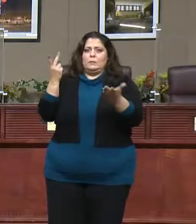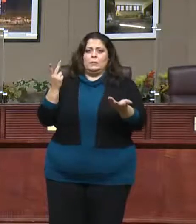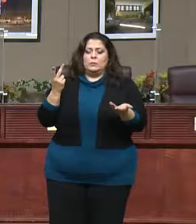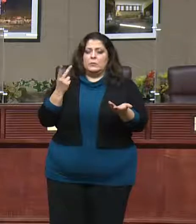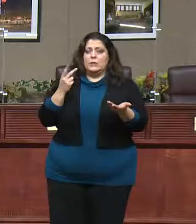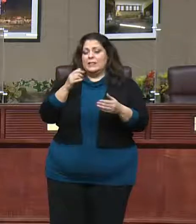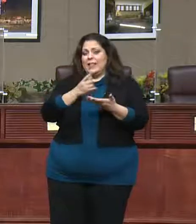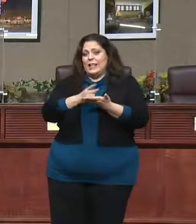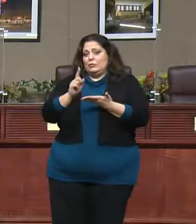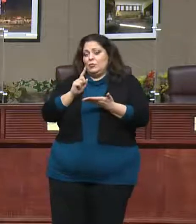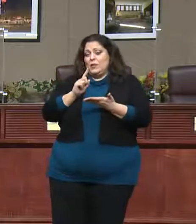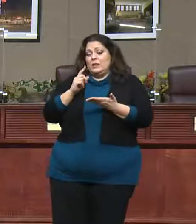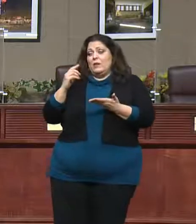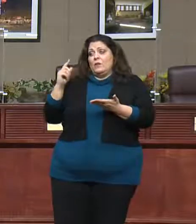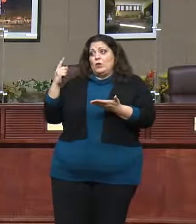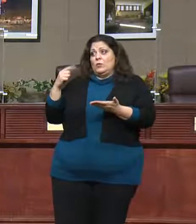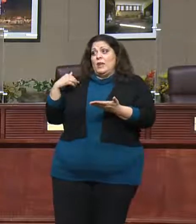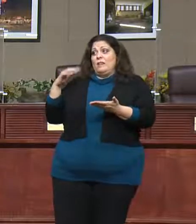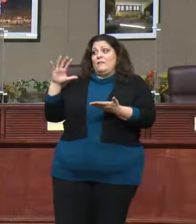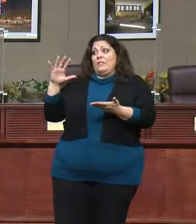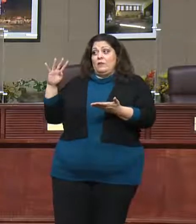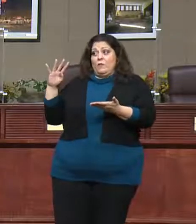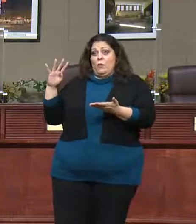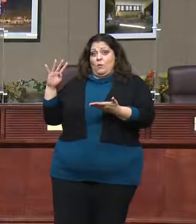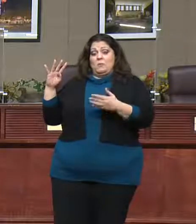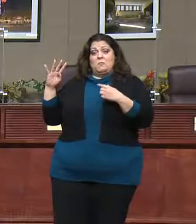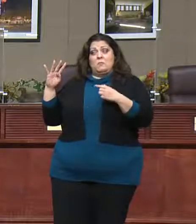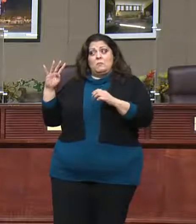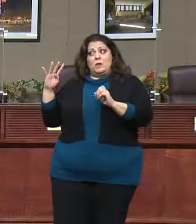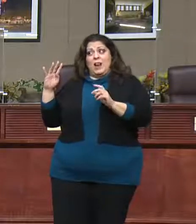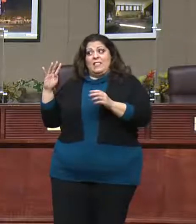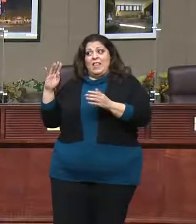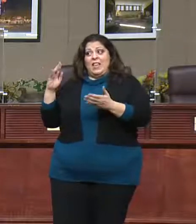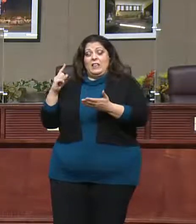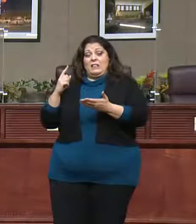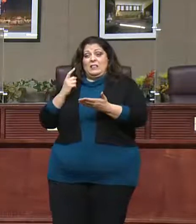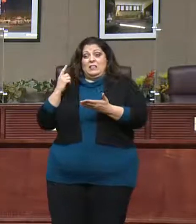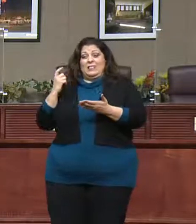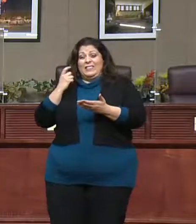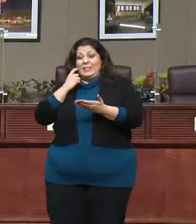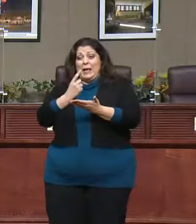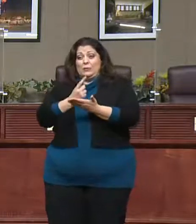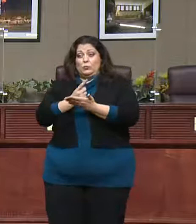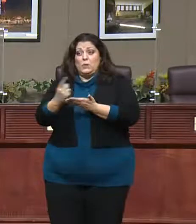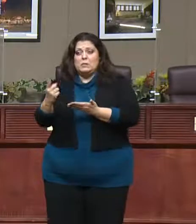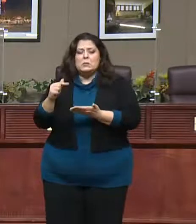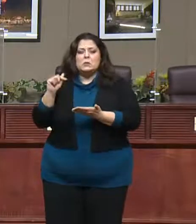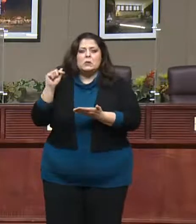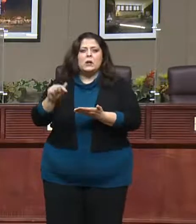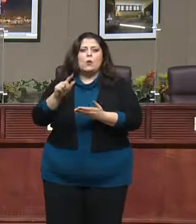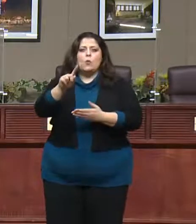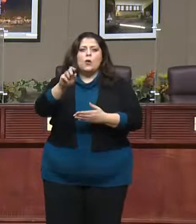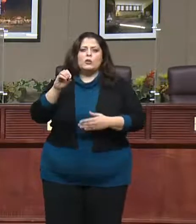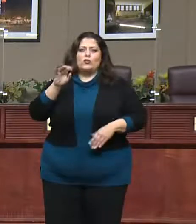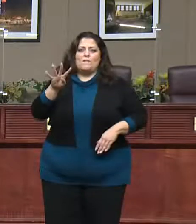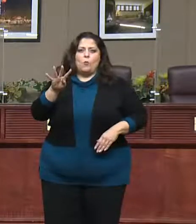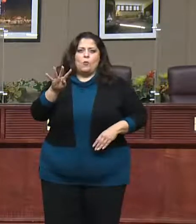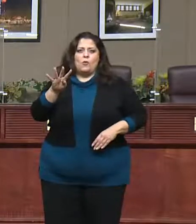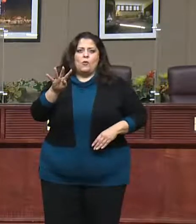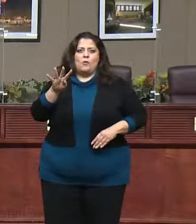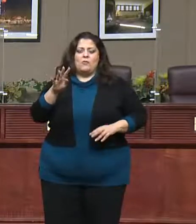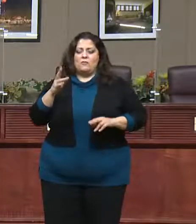week, we ended up with 104 individuals in assisted living facilities. And this is where we get really